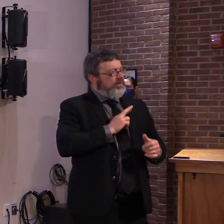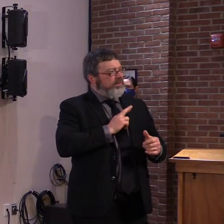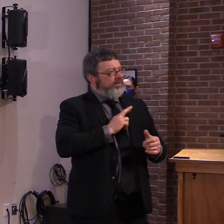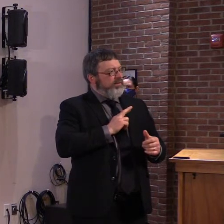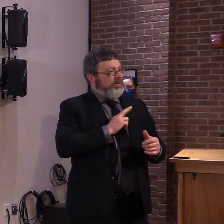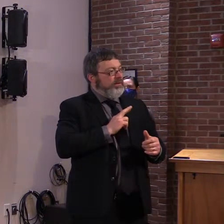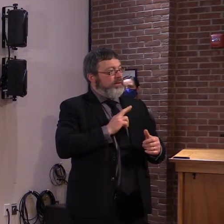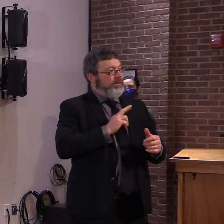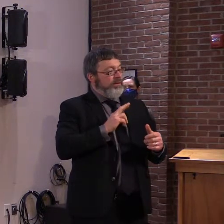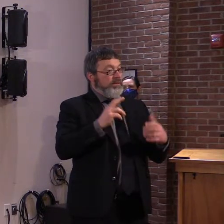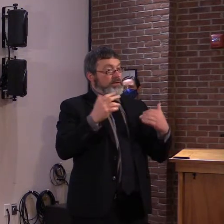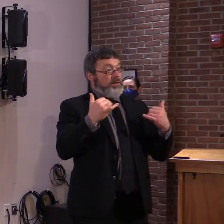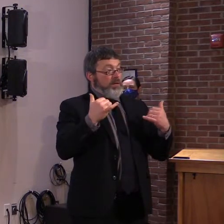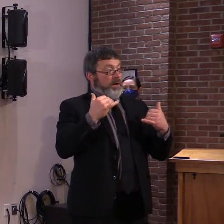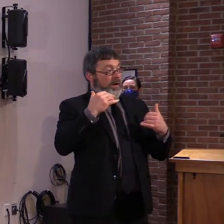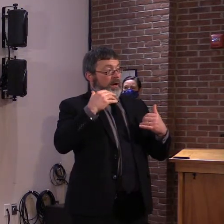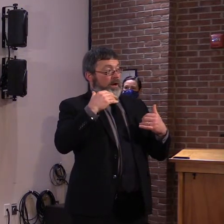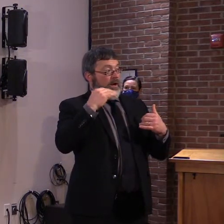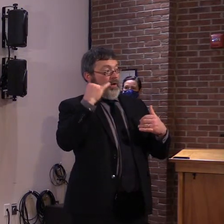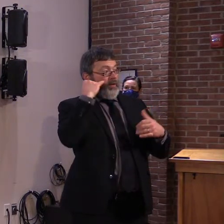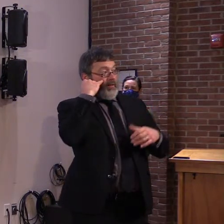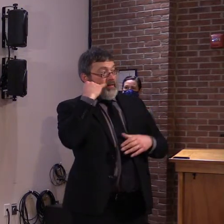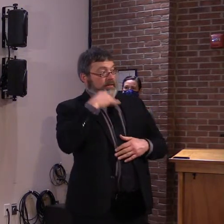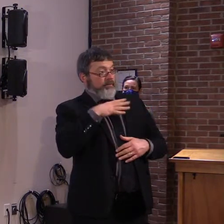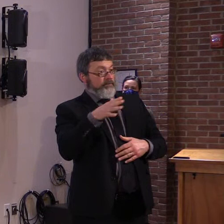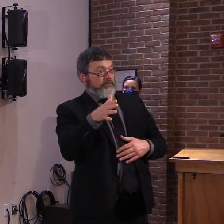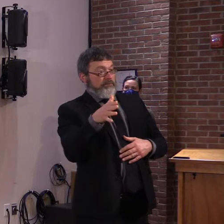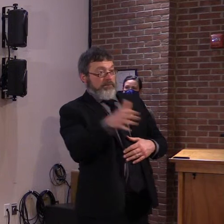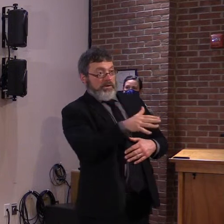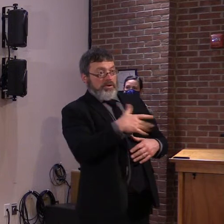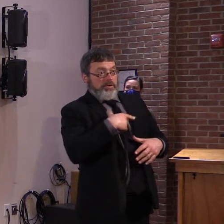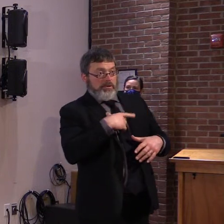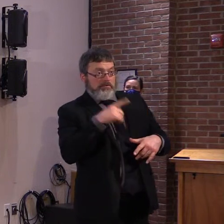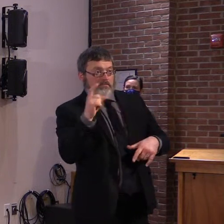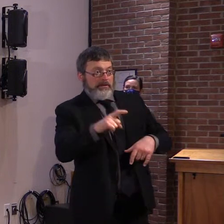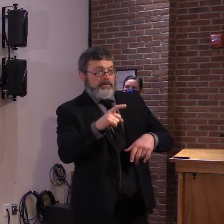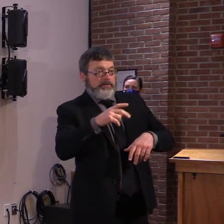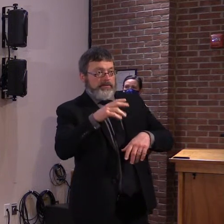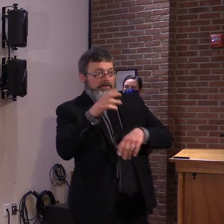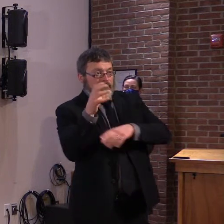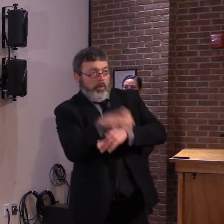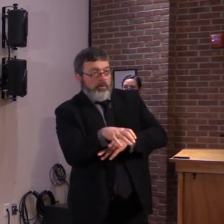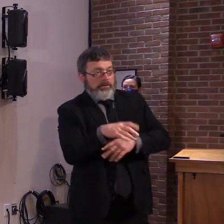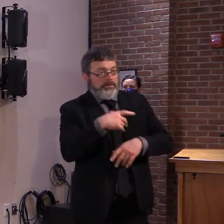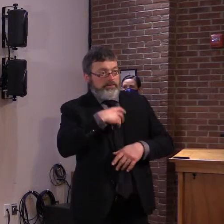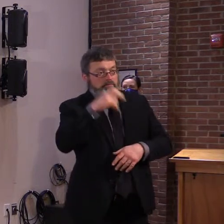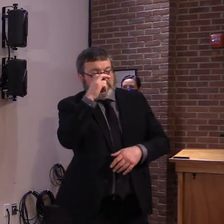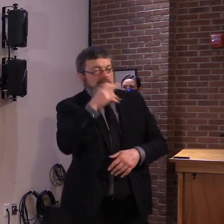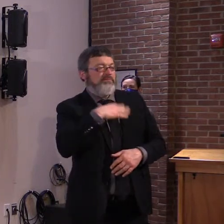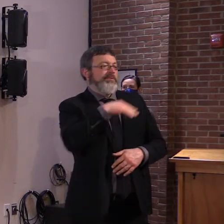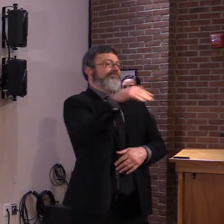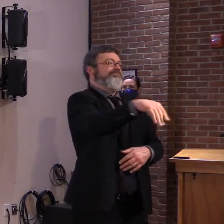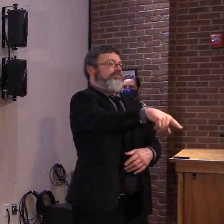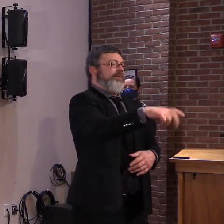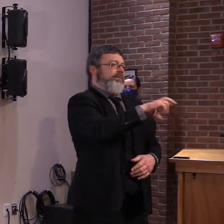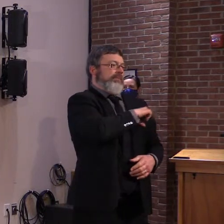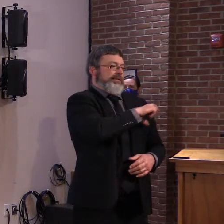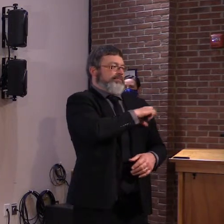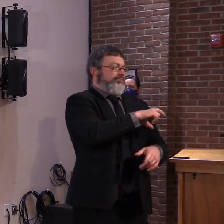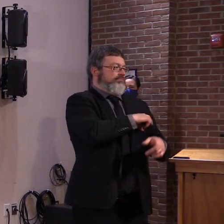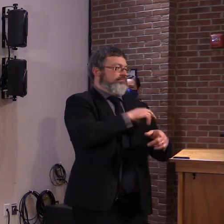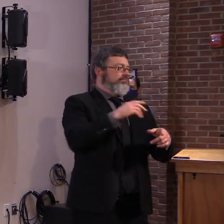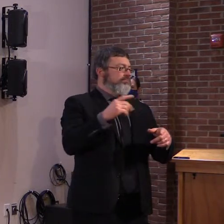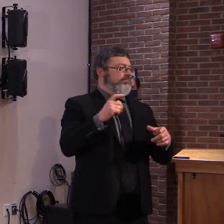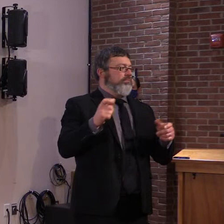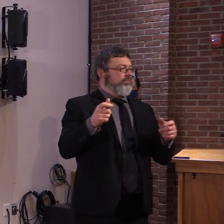help on that. Could I, let me just add before Commissioner Sherling weighs in on this. I just, I'm not